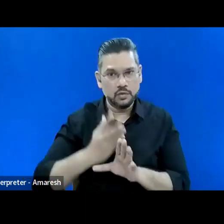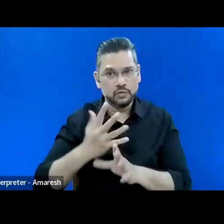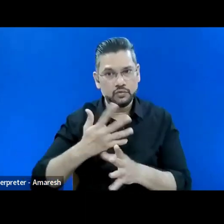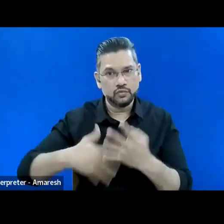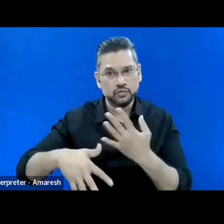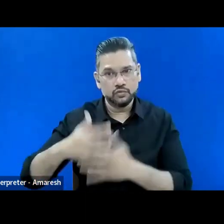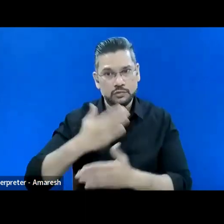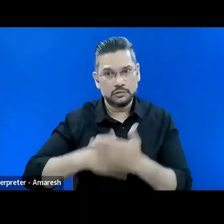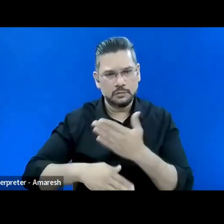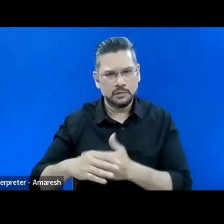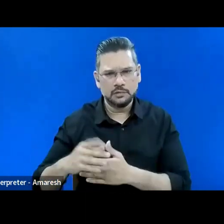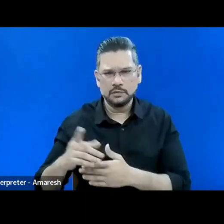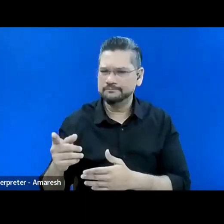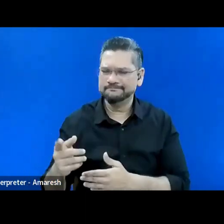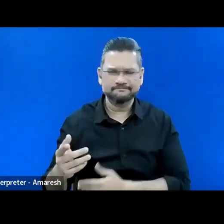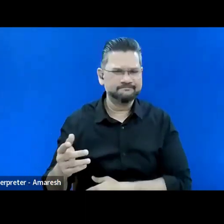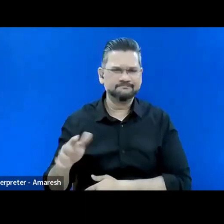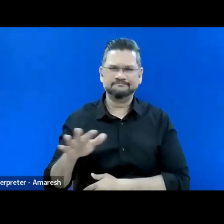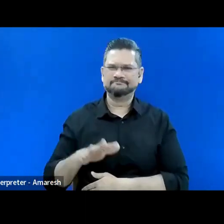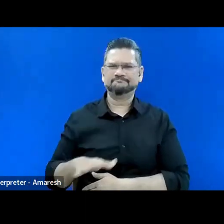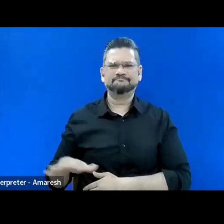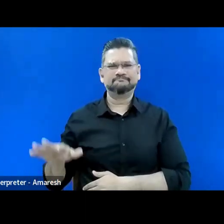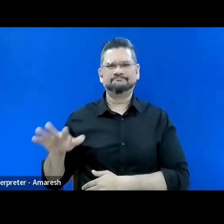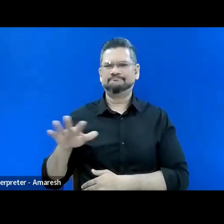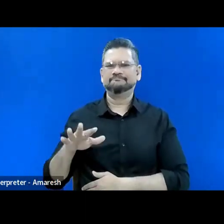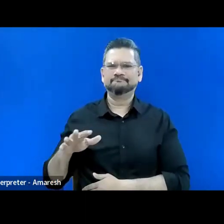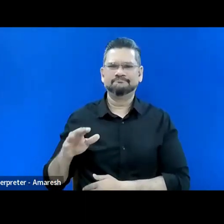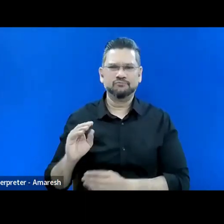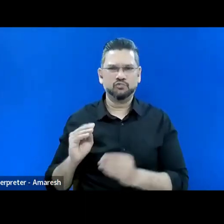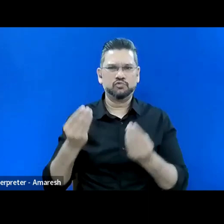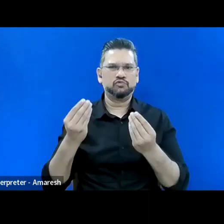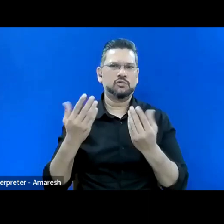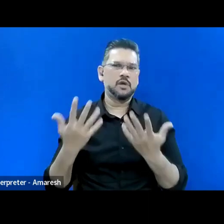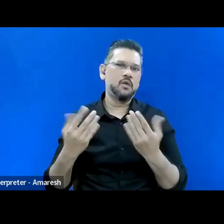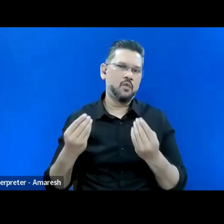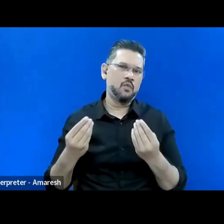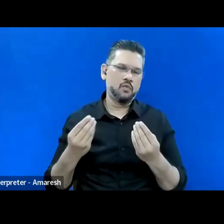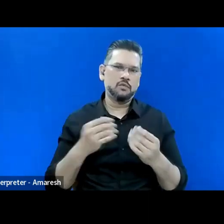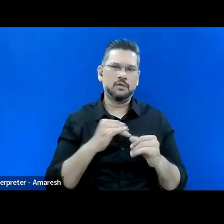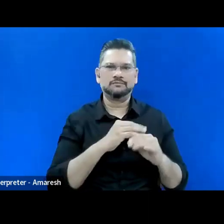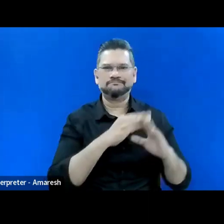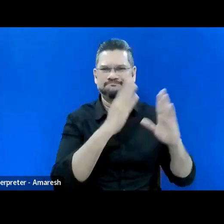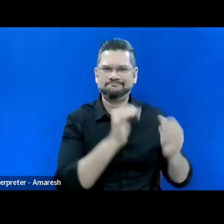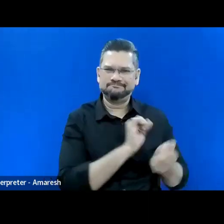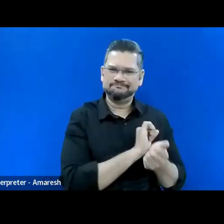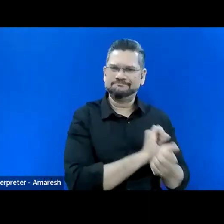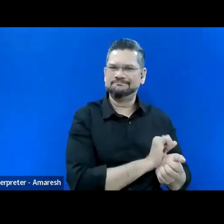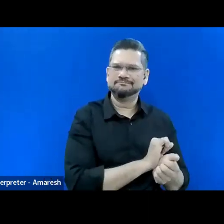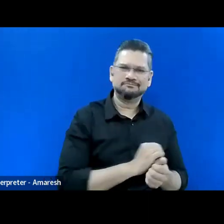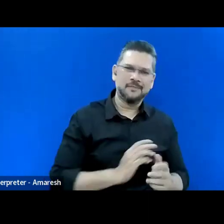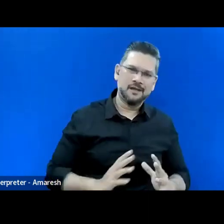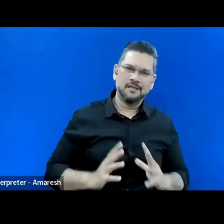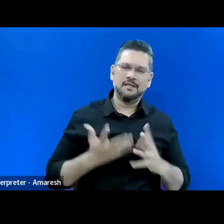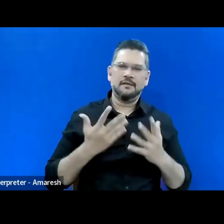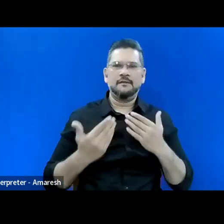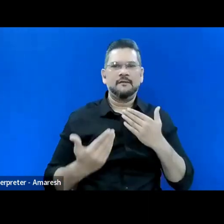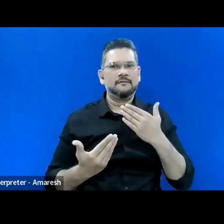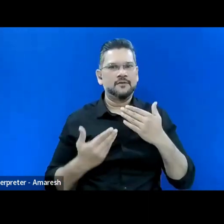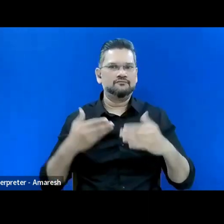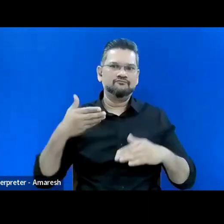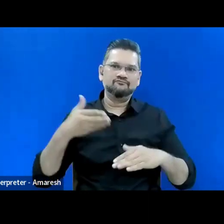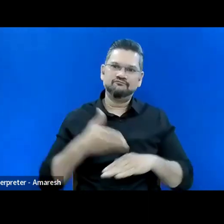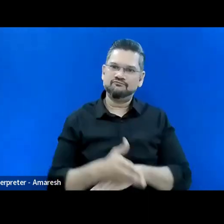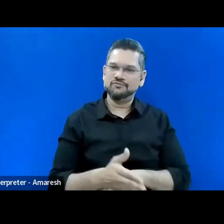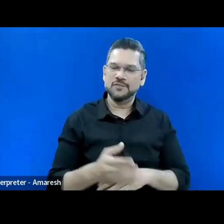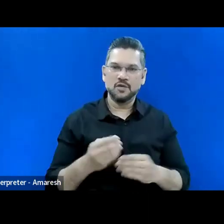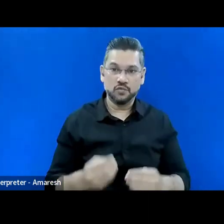affected, how the institutionalization has affected their lives. Brian is a young Kenyan with a psychosocial disability. Brian